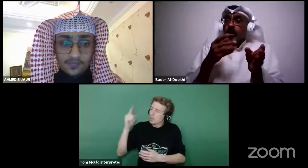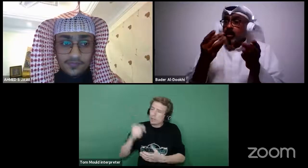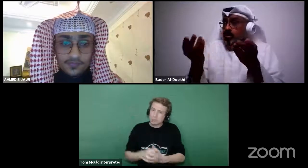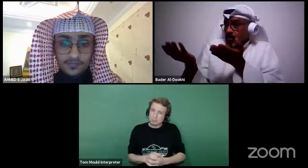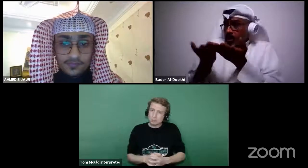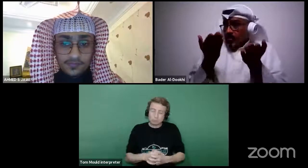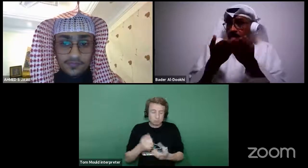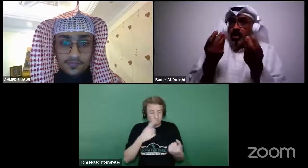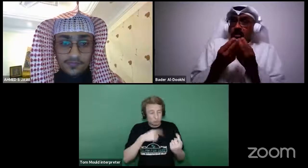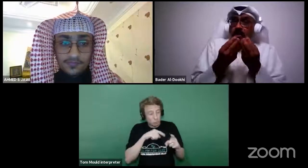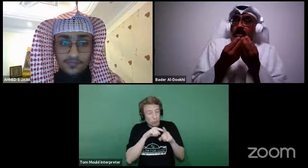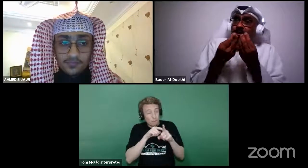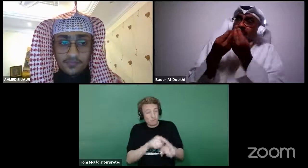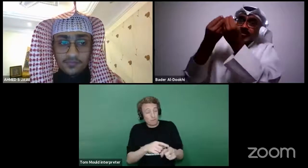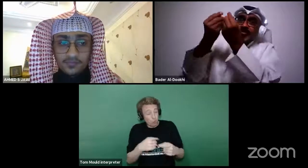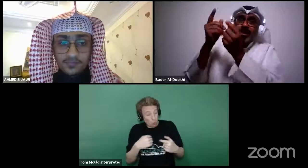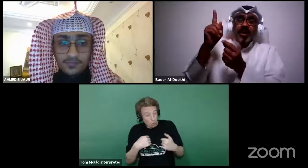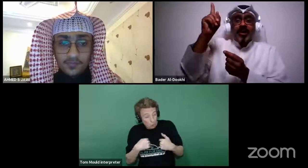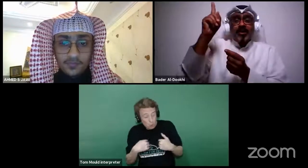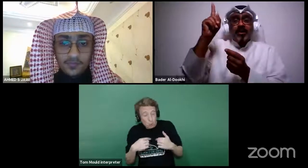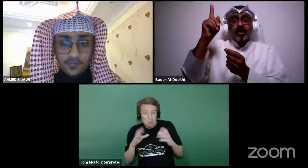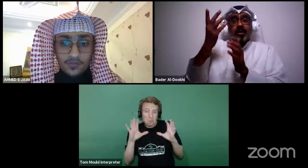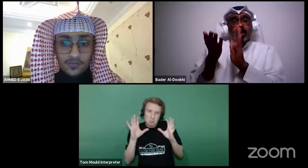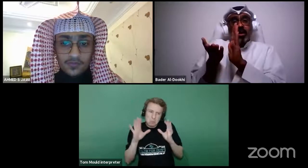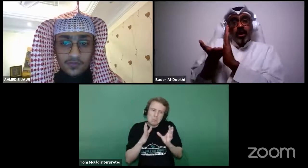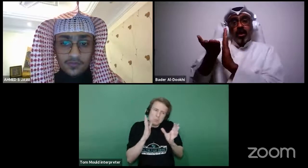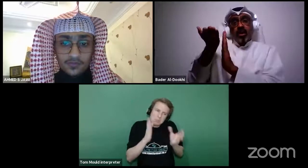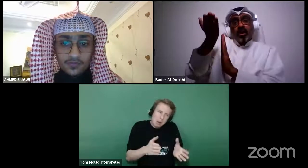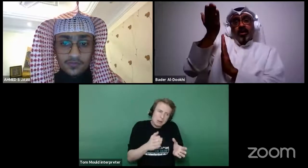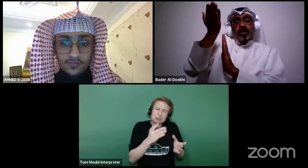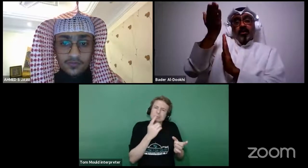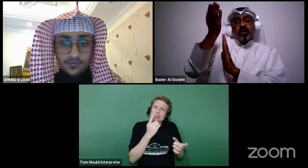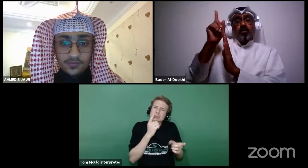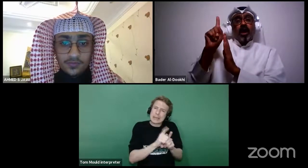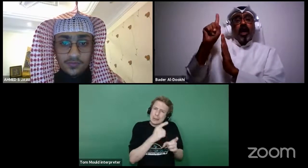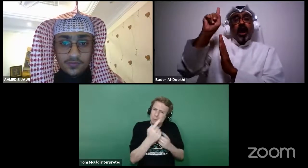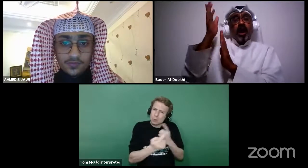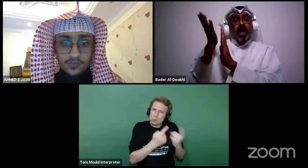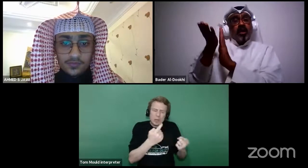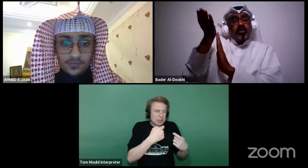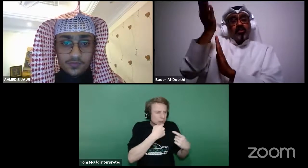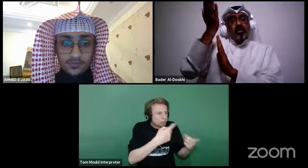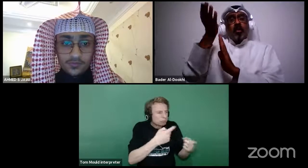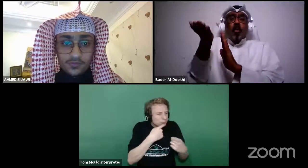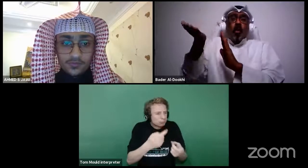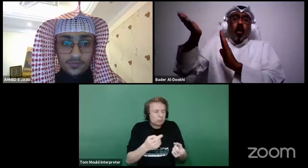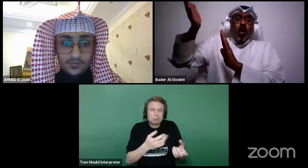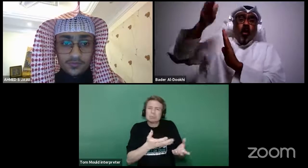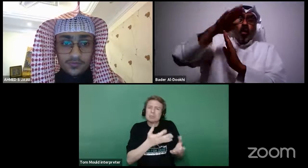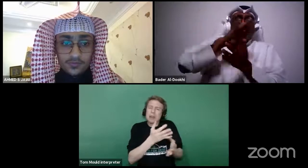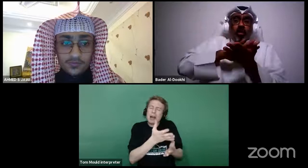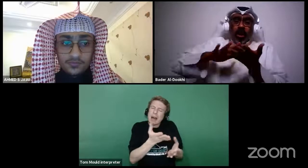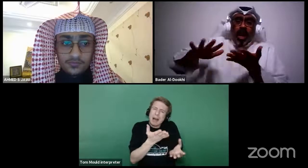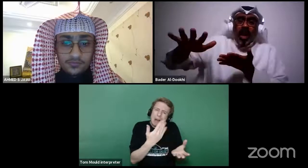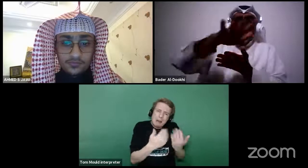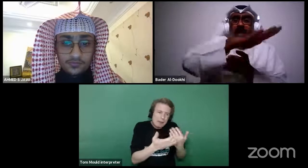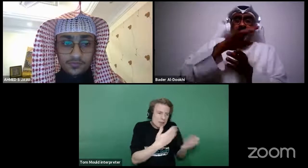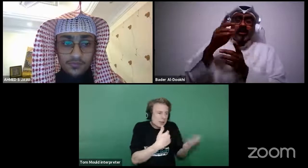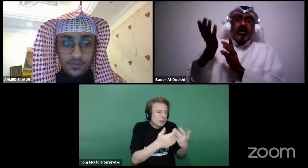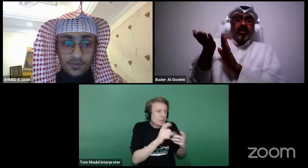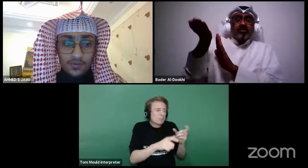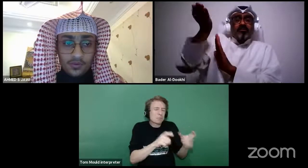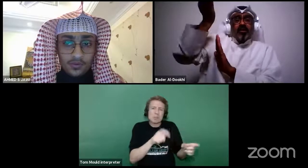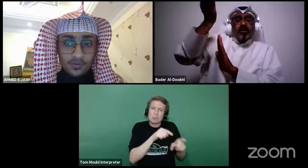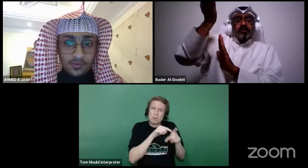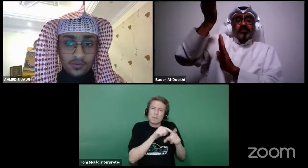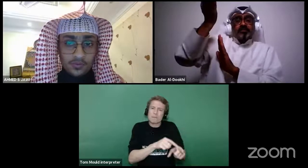Allah, and glorified and exalted as Allah above all that they ascribe to him,